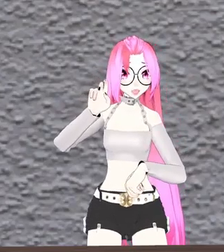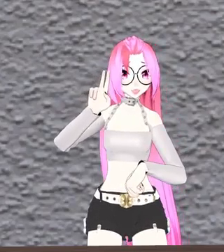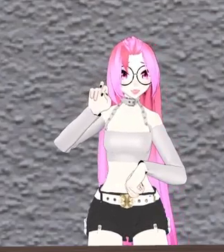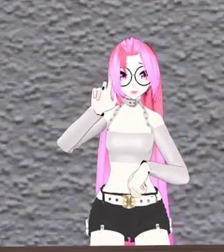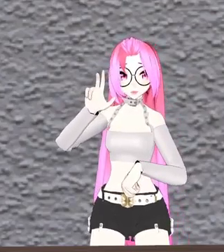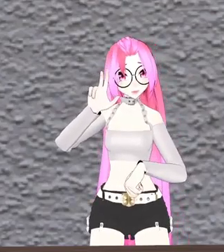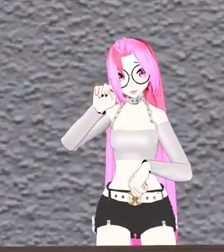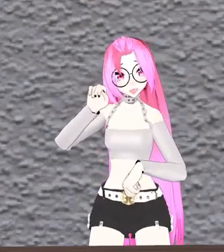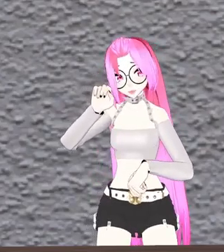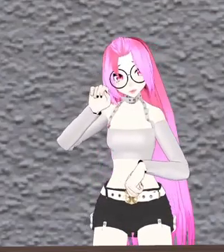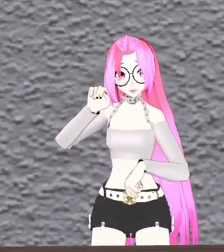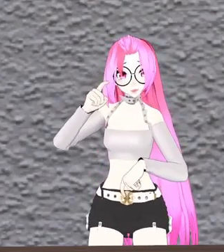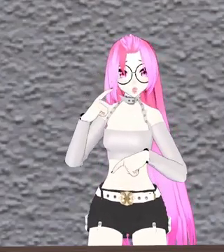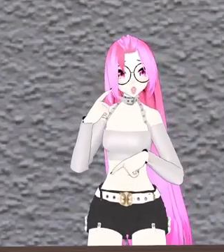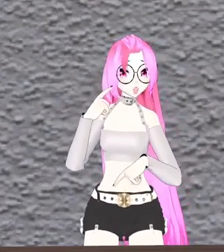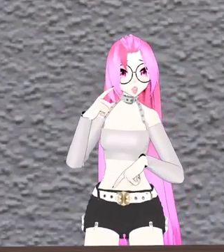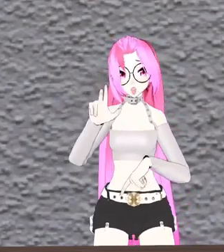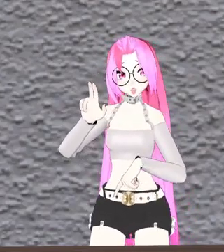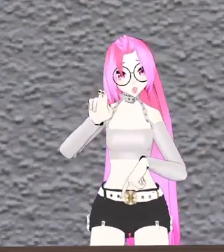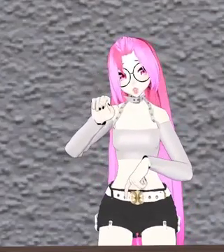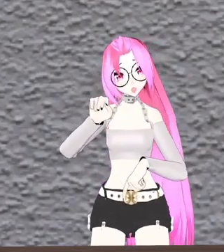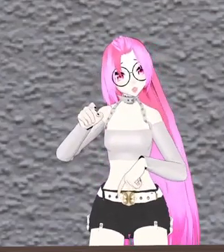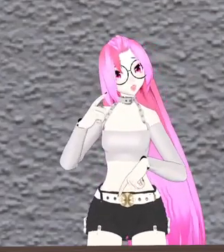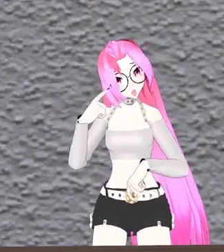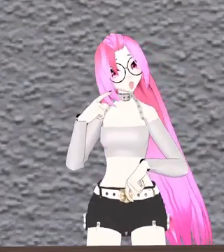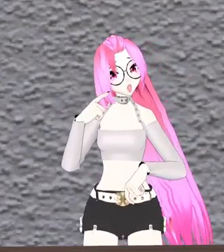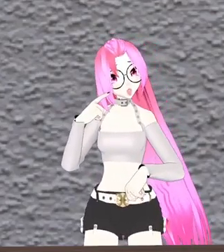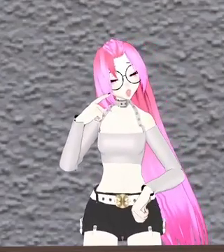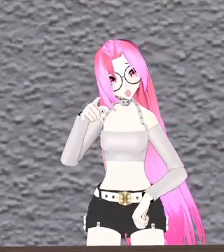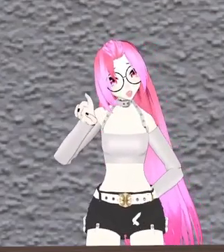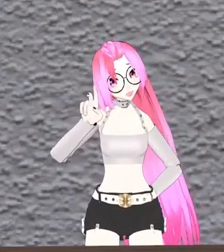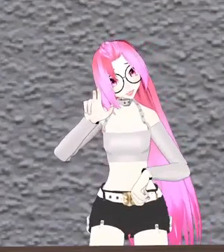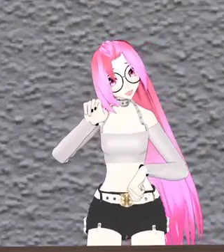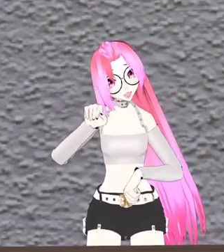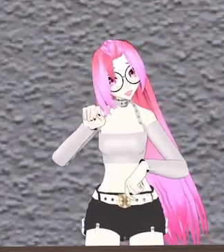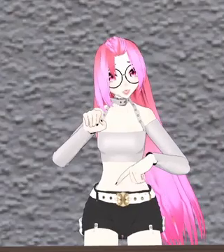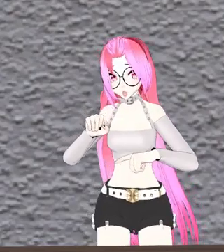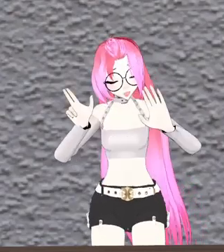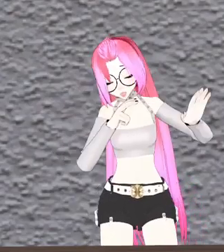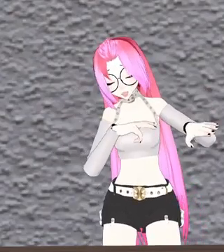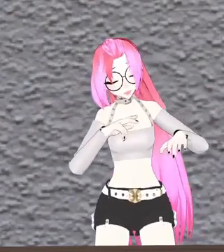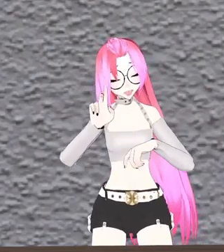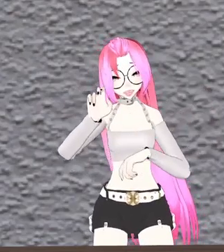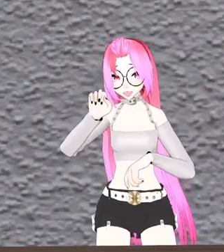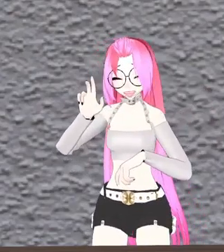and a fist. No. You're going to nod your head. No. Would you nod your head yes and sign this? No. You're going to nod your